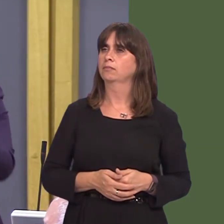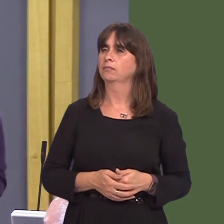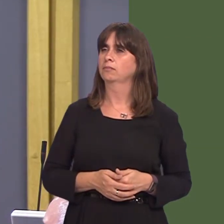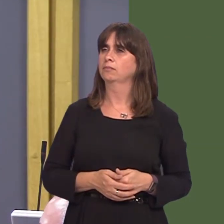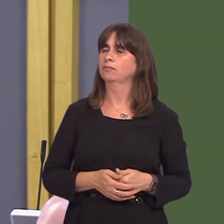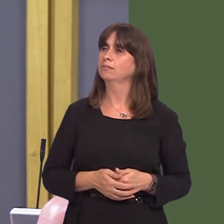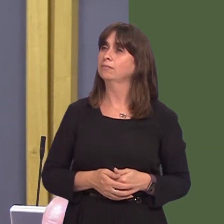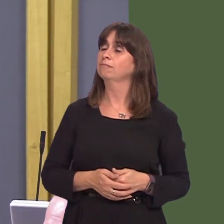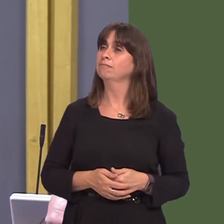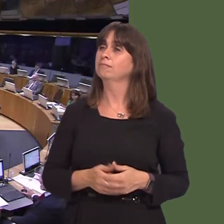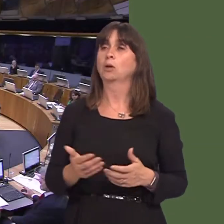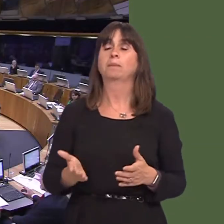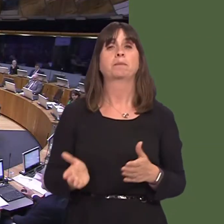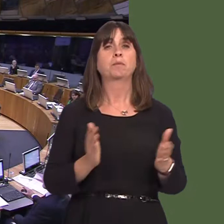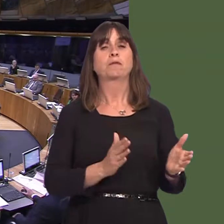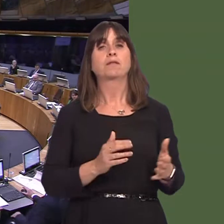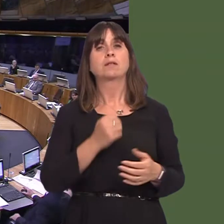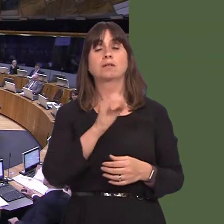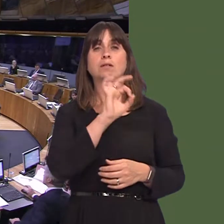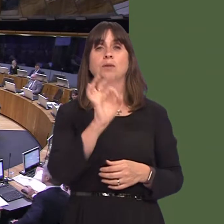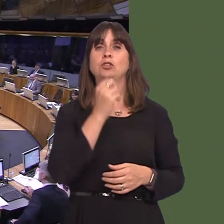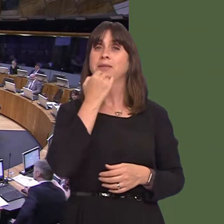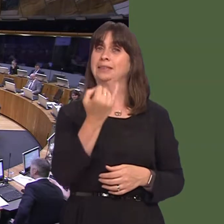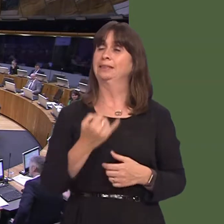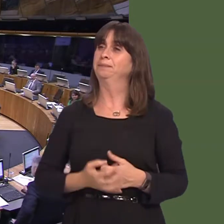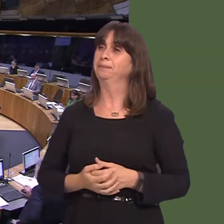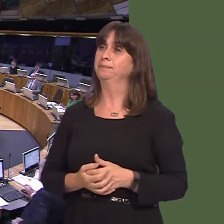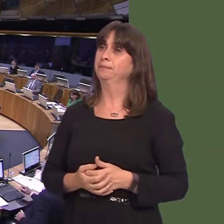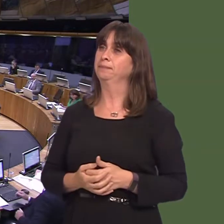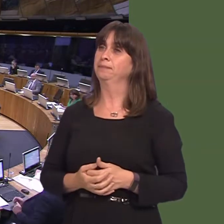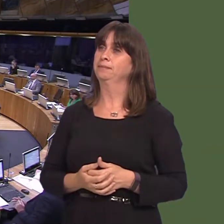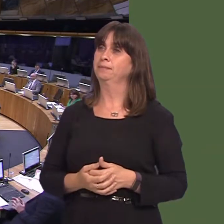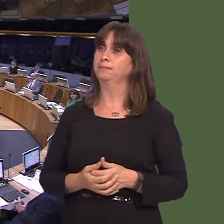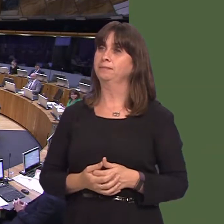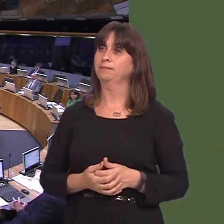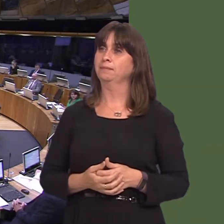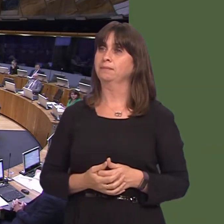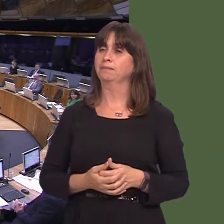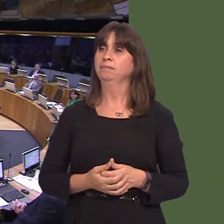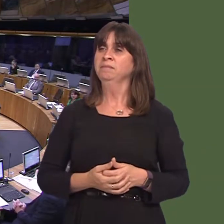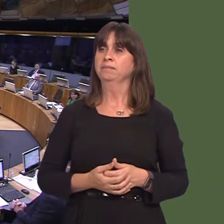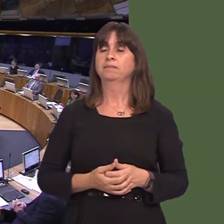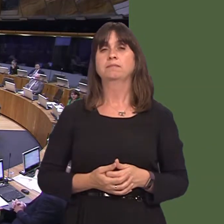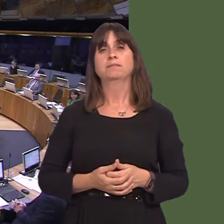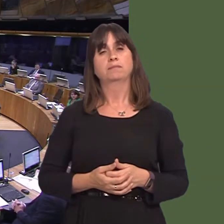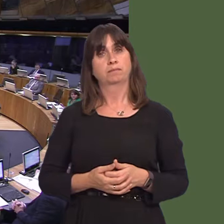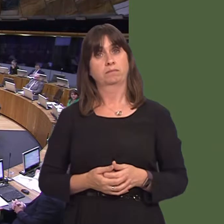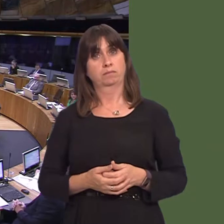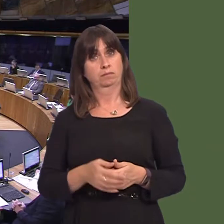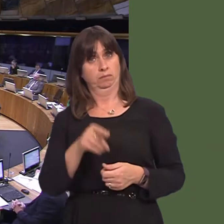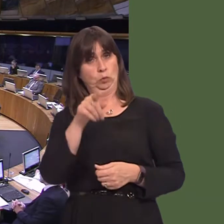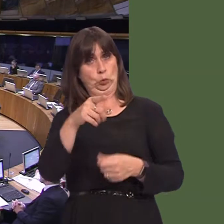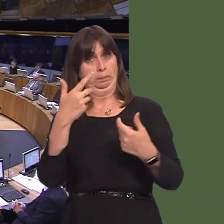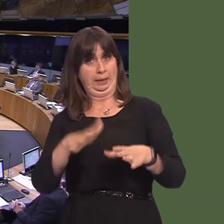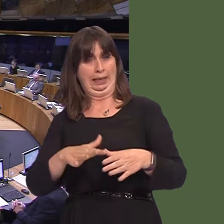Okay, we'll move on. Question 6, Jenny. Question 6, Jenny Rathbone. Thank you, Presiding Officer. What additional action will the Welsh